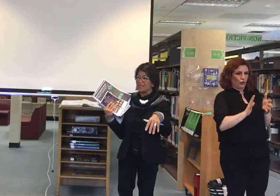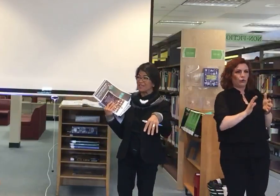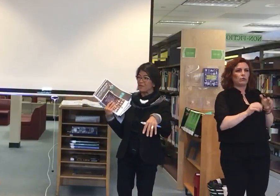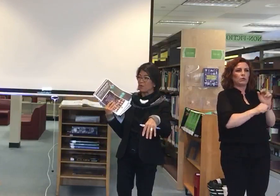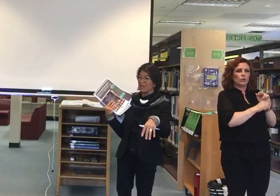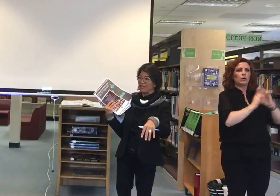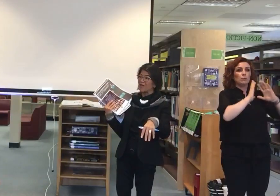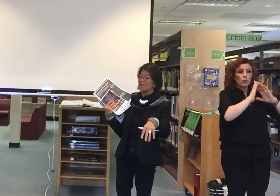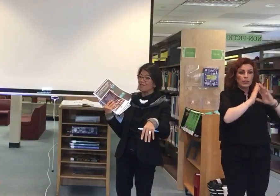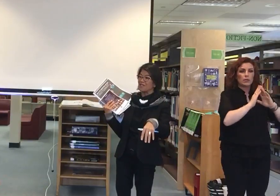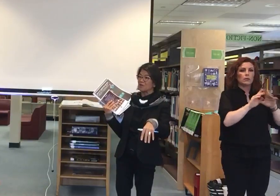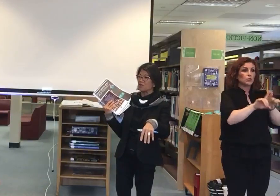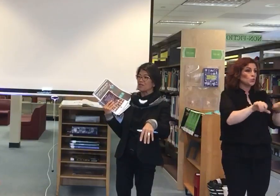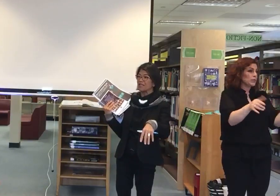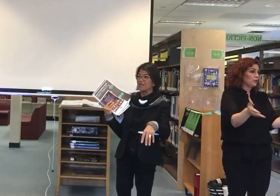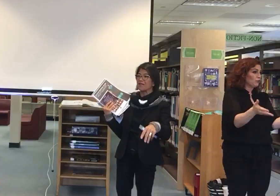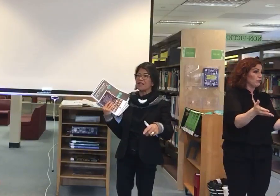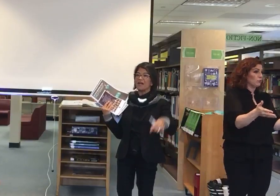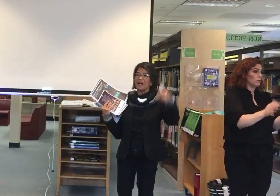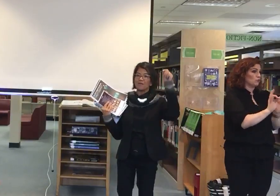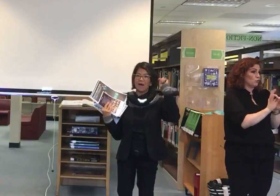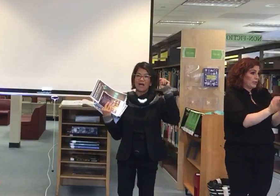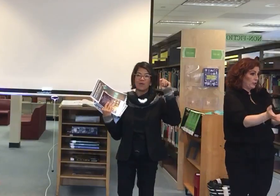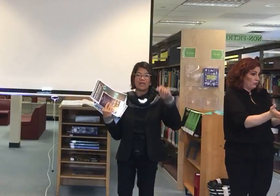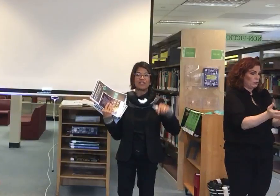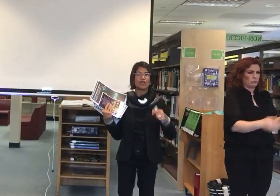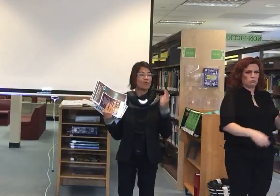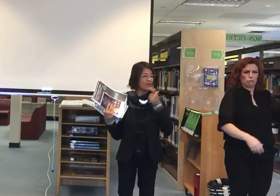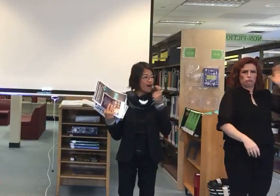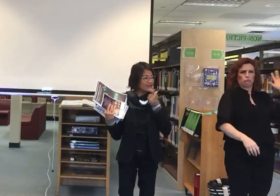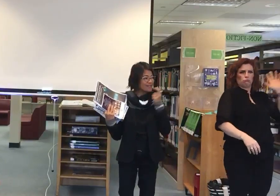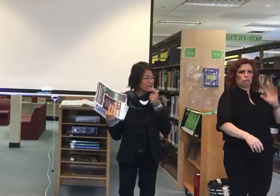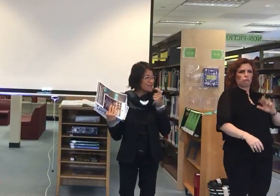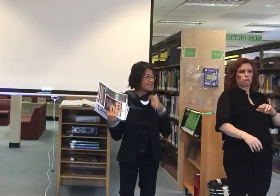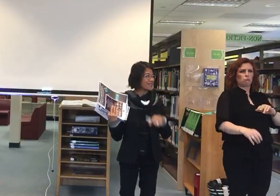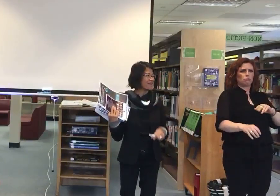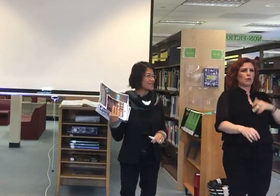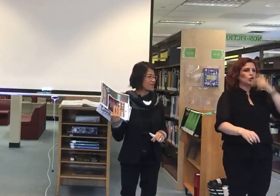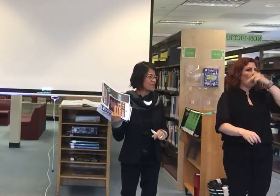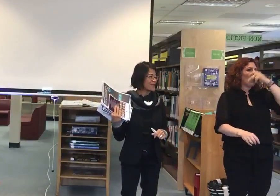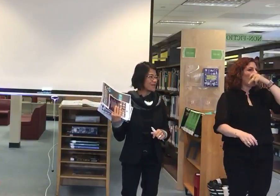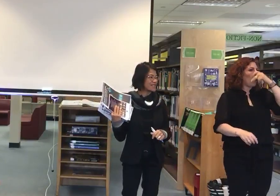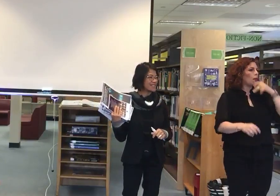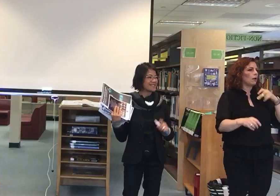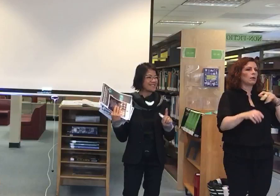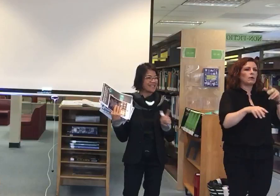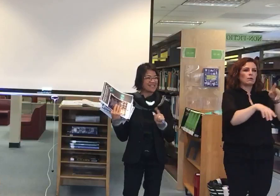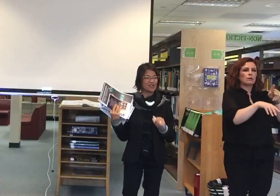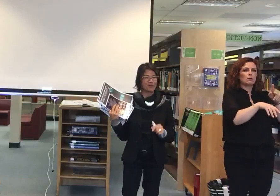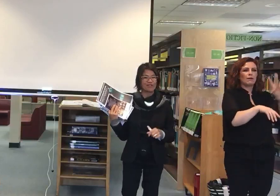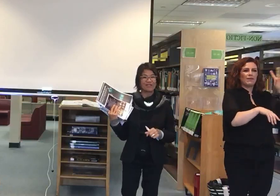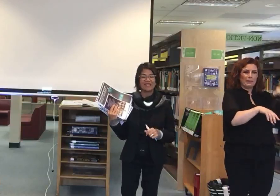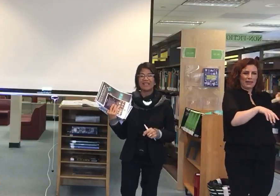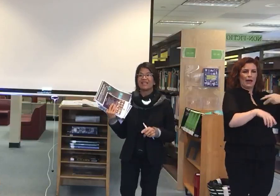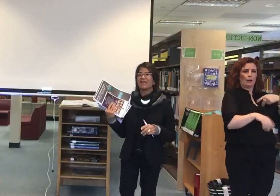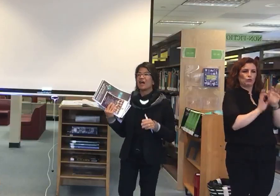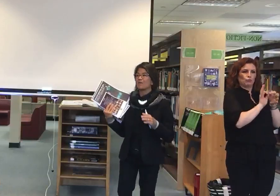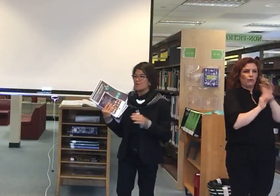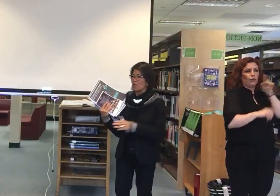also did some work here at the BC School for the Deaf back when Joe McLaughlin was the vice principal. I was his